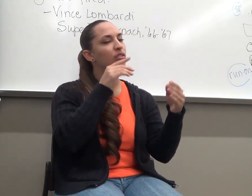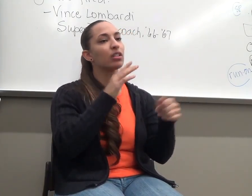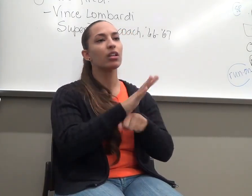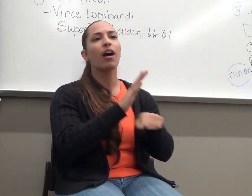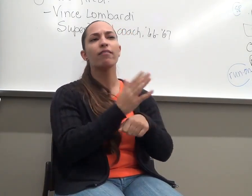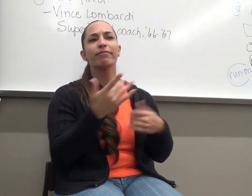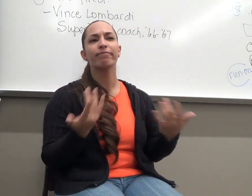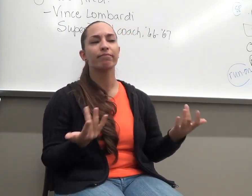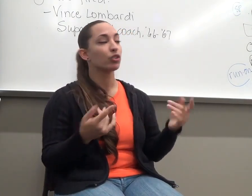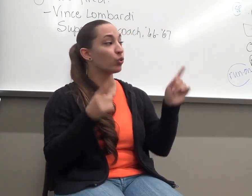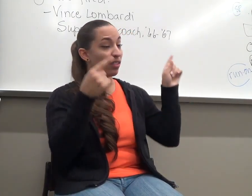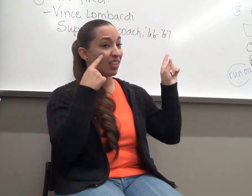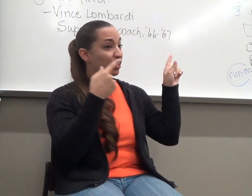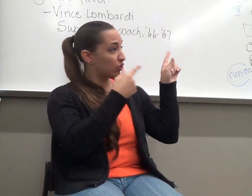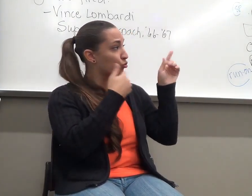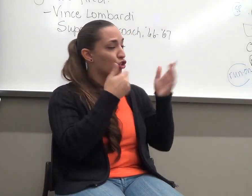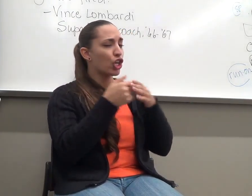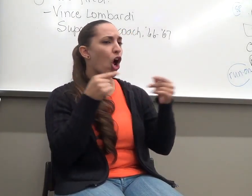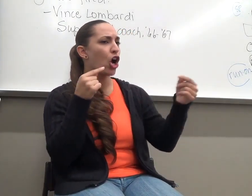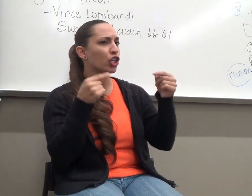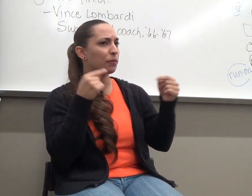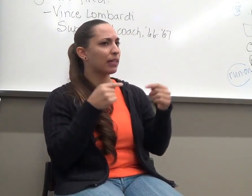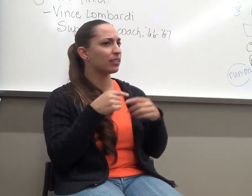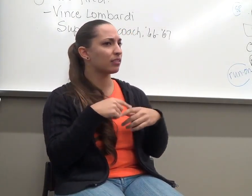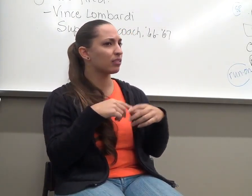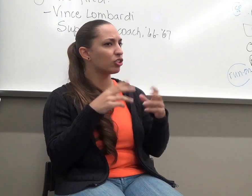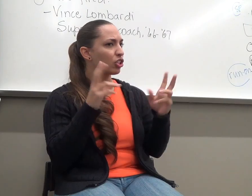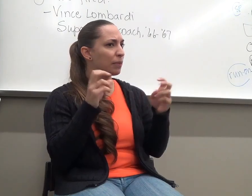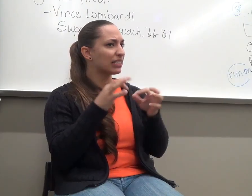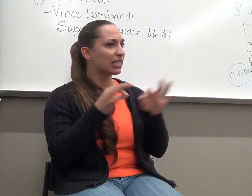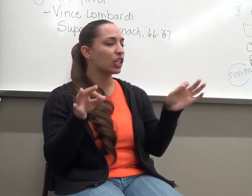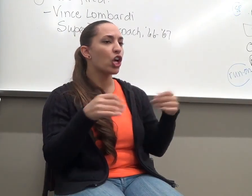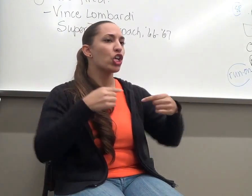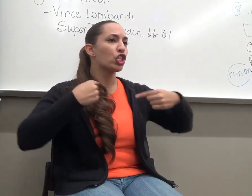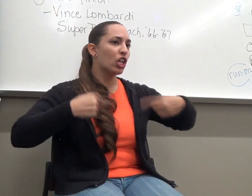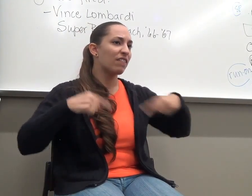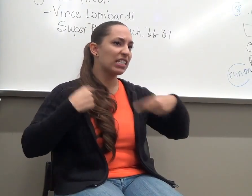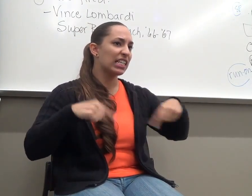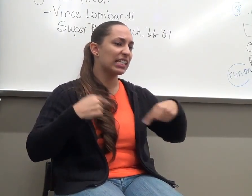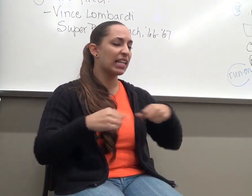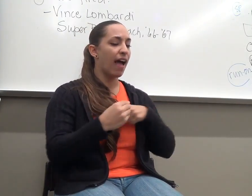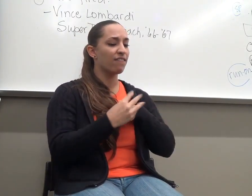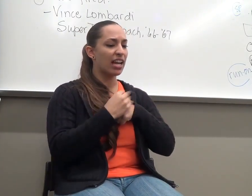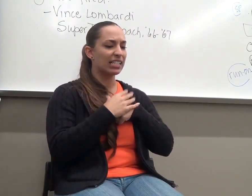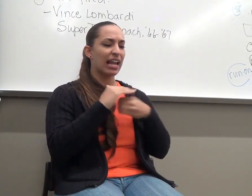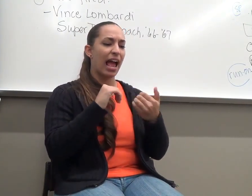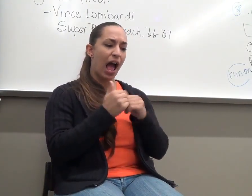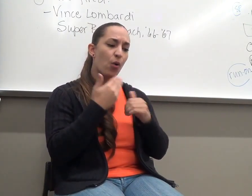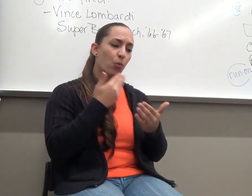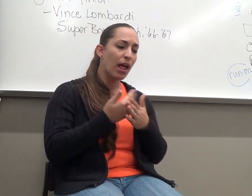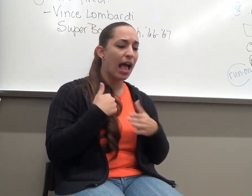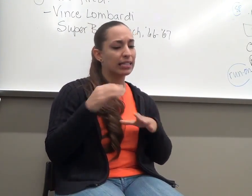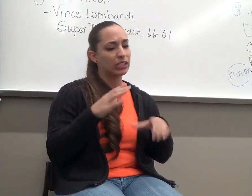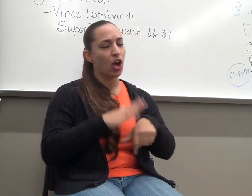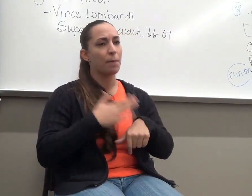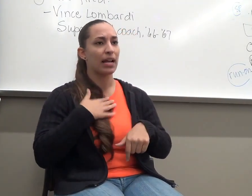good argumentative topic sentence? Nervousness affected how well I did on my test. Yes, that's going to